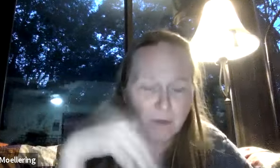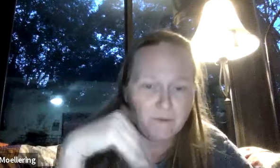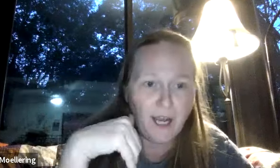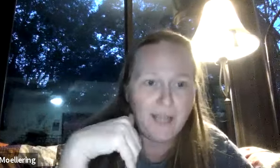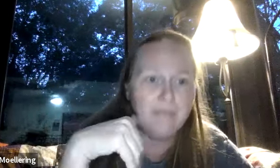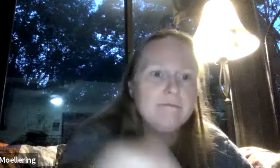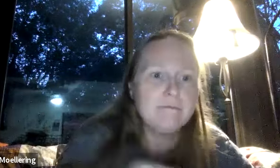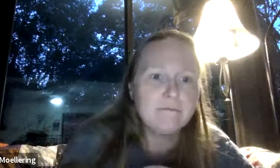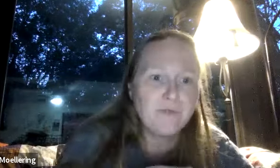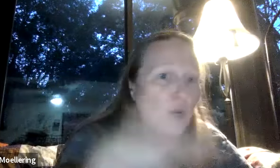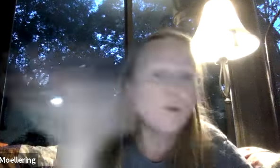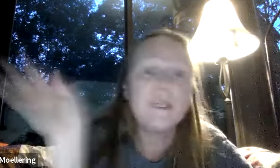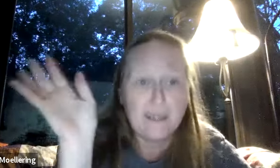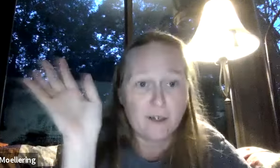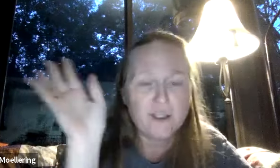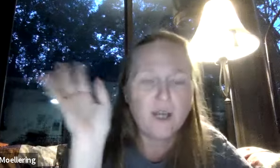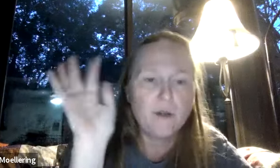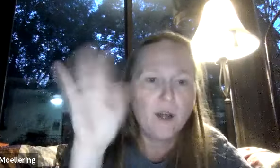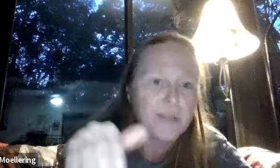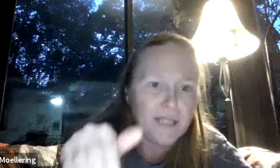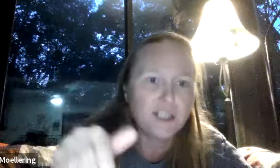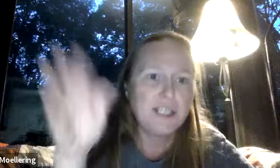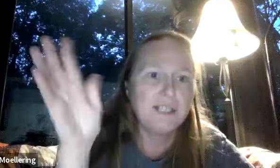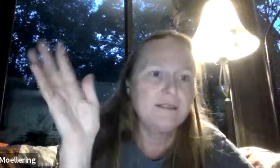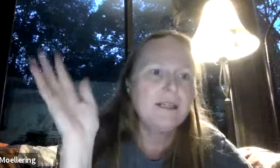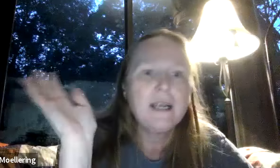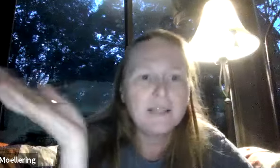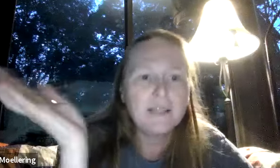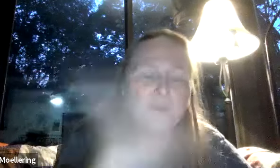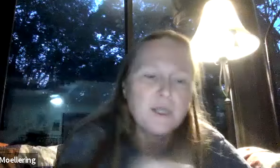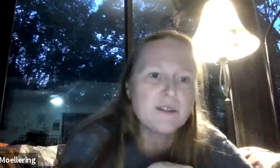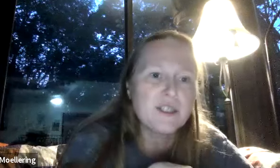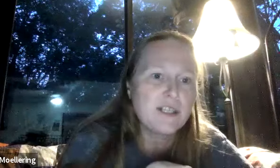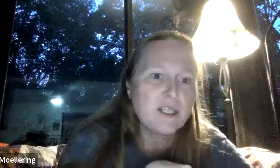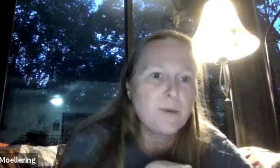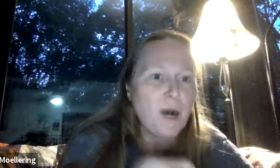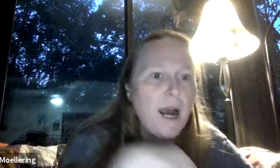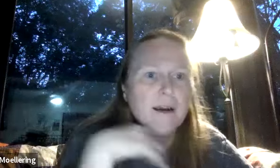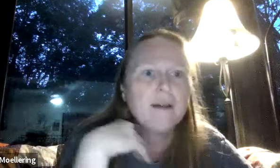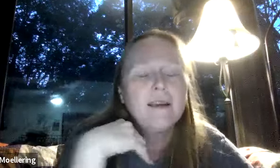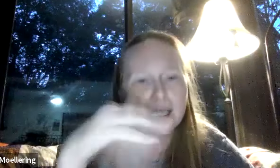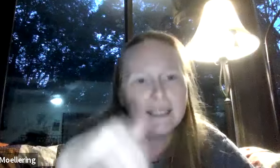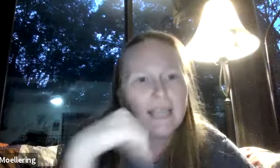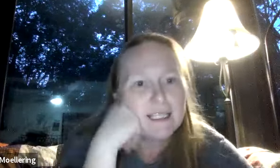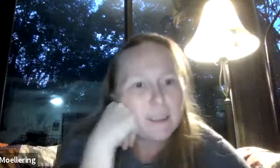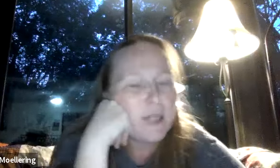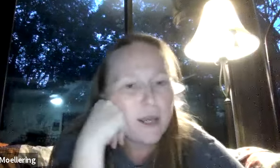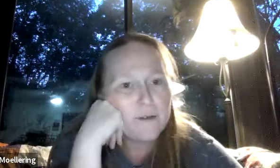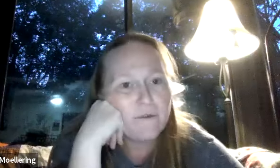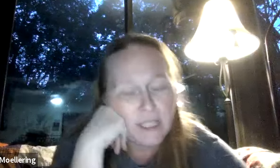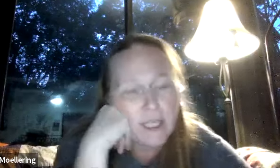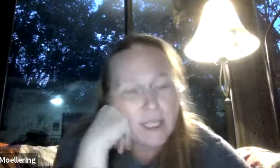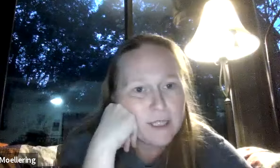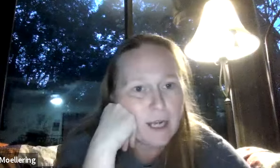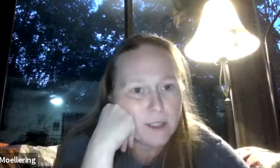we've done for the whole year. So y'all's session and the 3 other sessions prior. And then it has some of those videos that I was